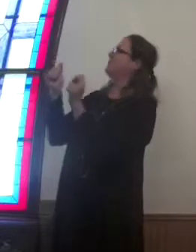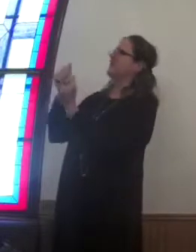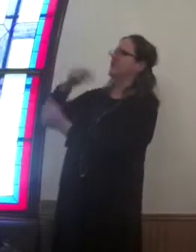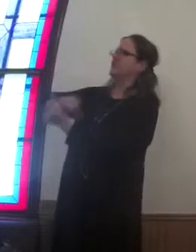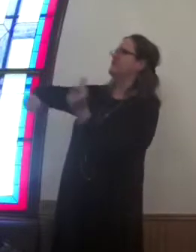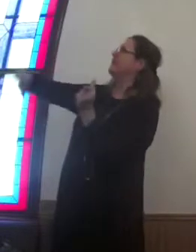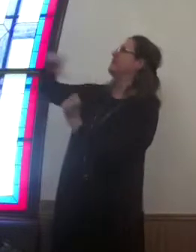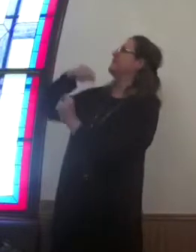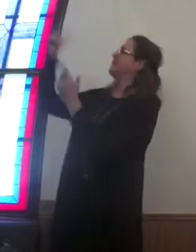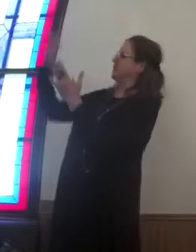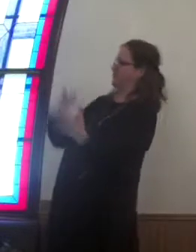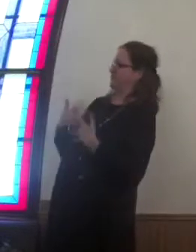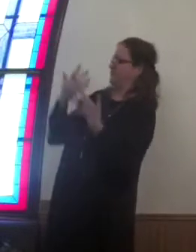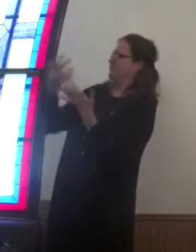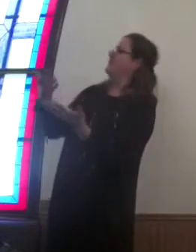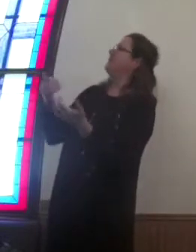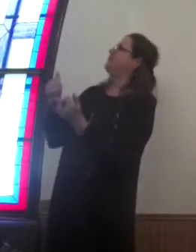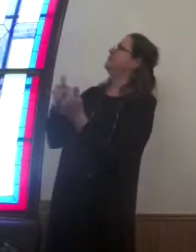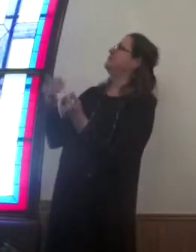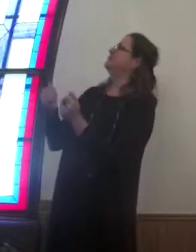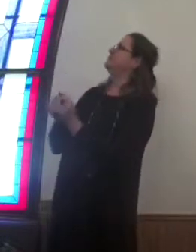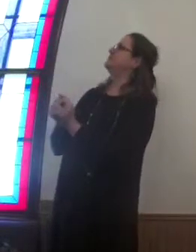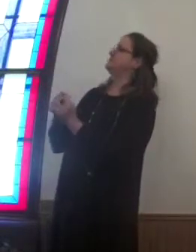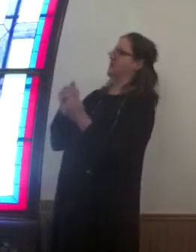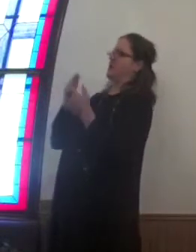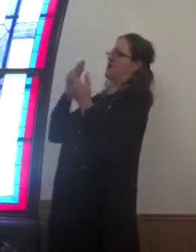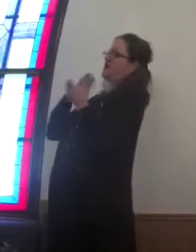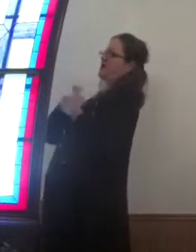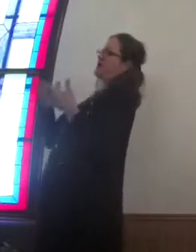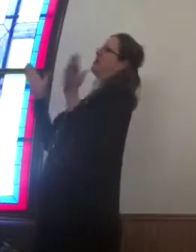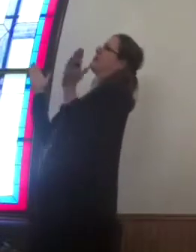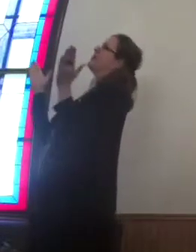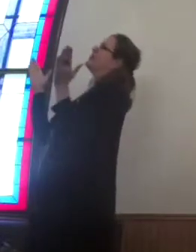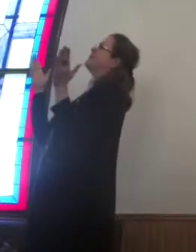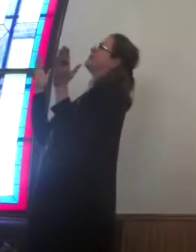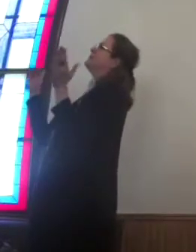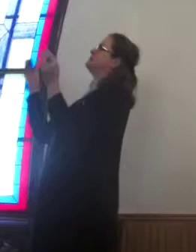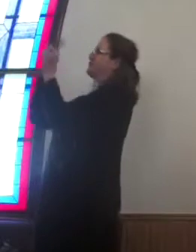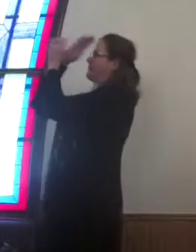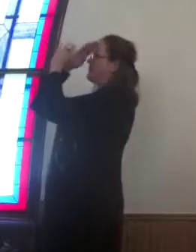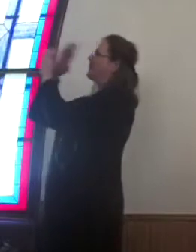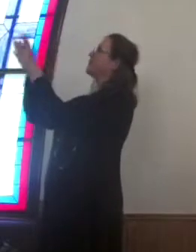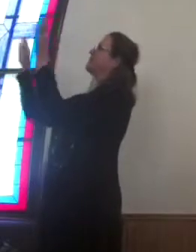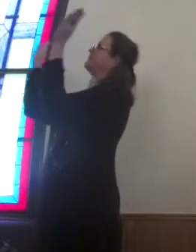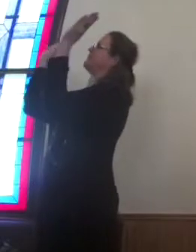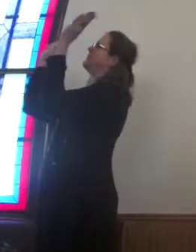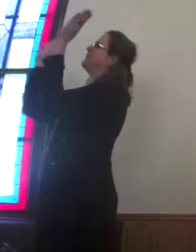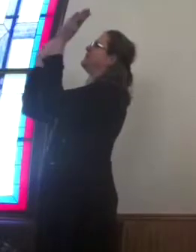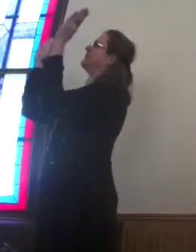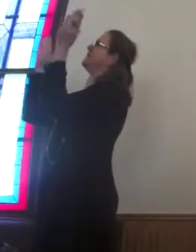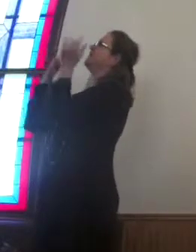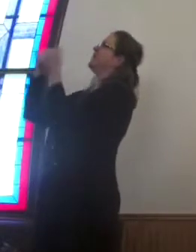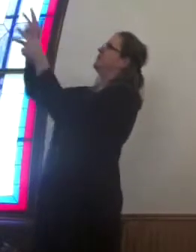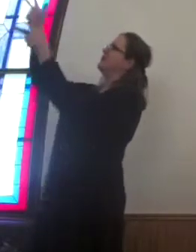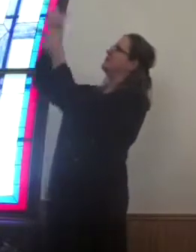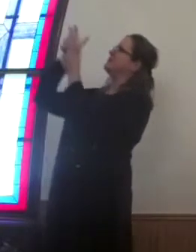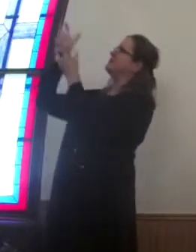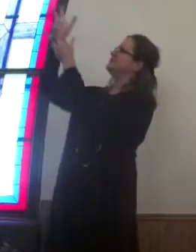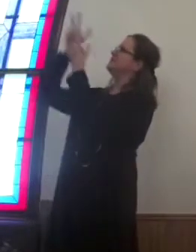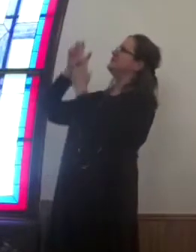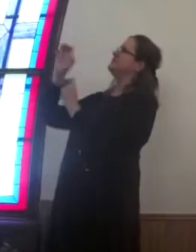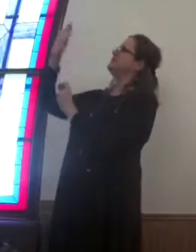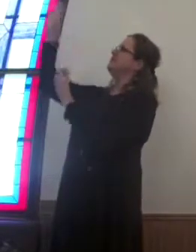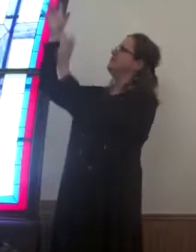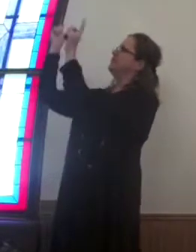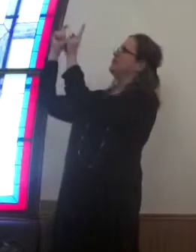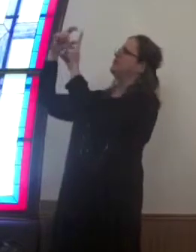the reveal that you give. Open our hearts this morning, but even more, open our minds, and let us be the receptors of the words that are about to